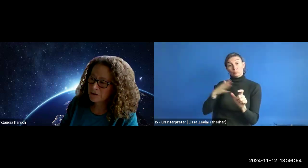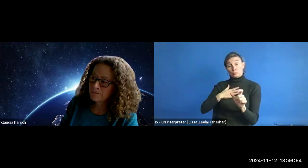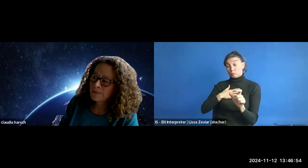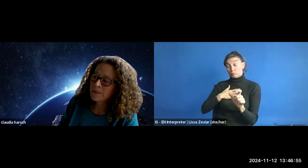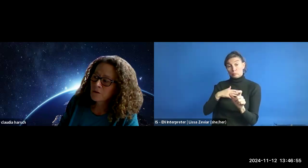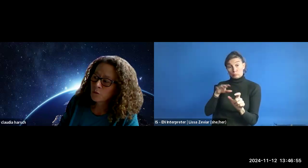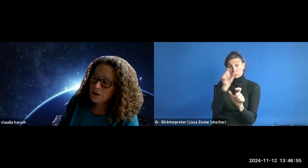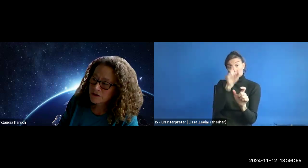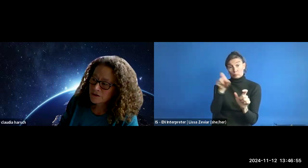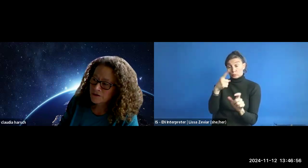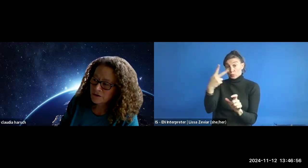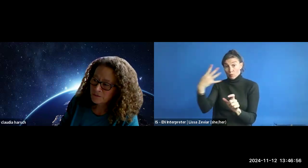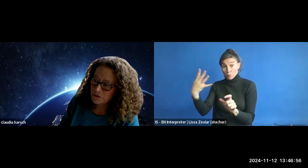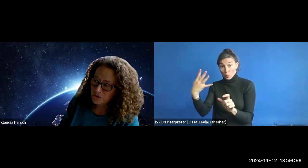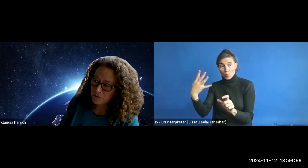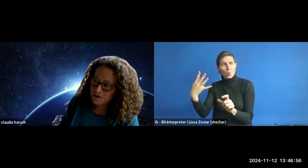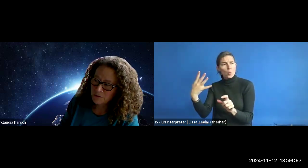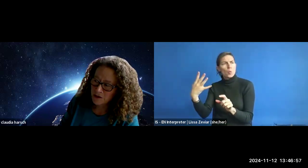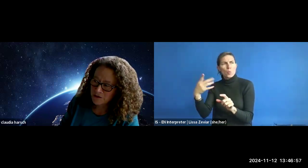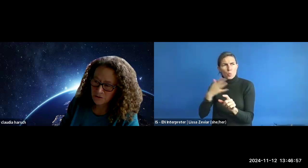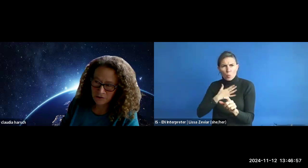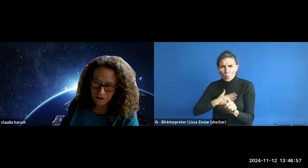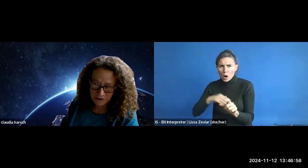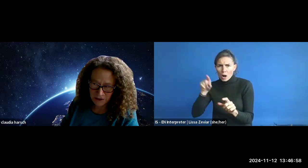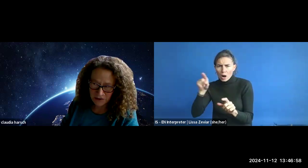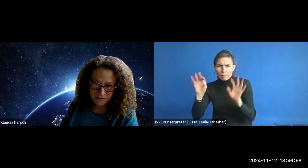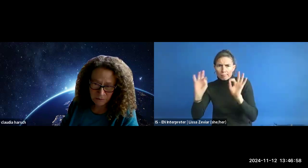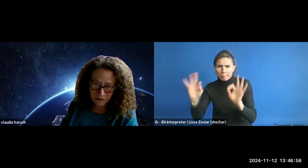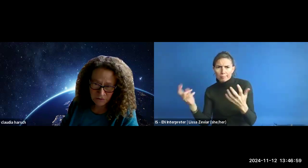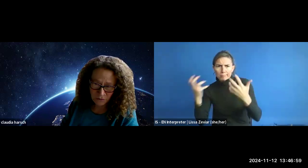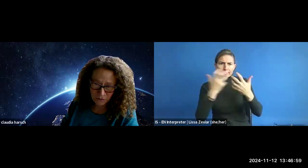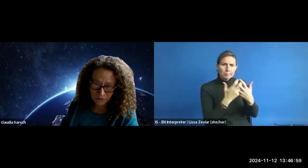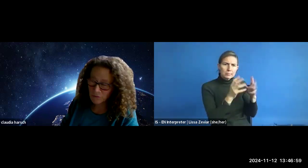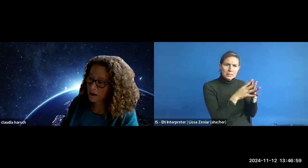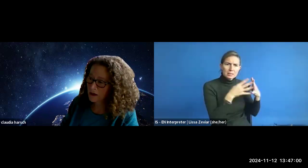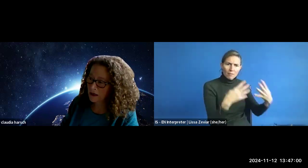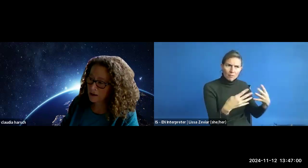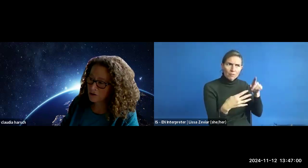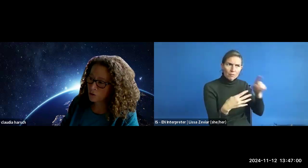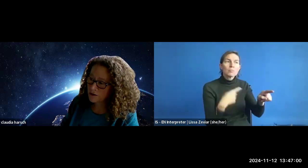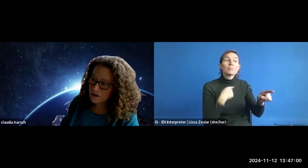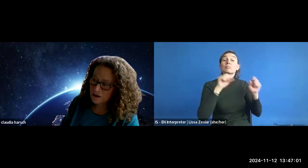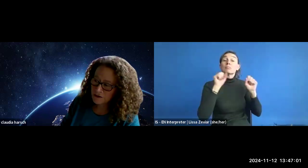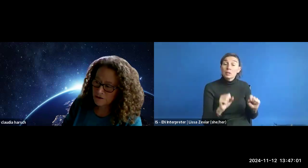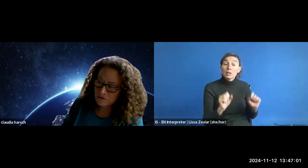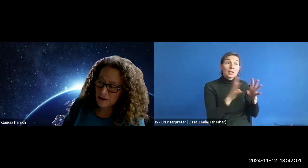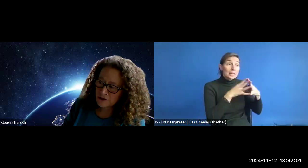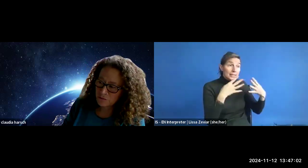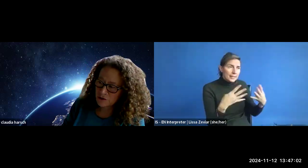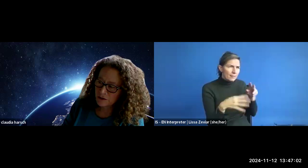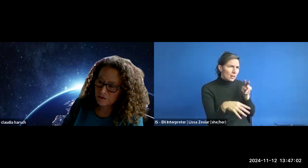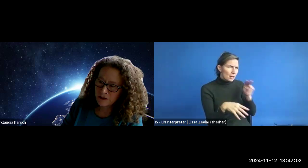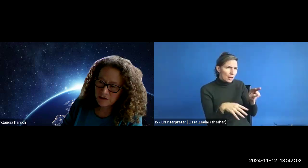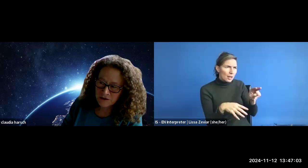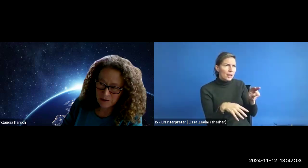would be, which descriptor forms the basis for the rating scale descriptors? And what is the intended